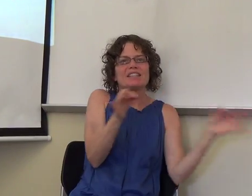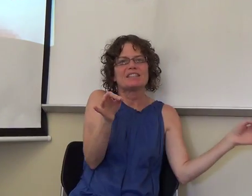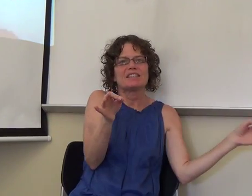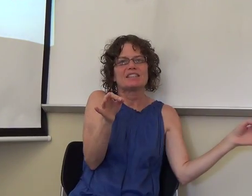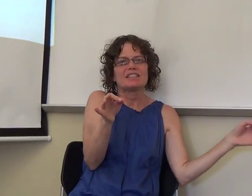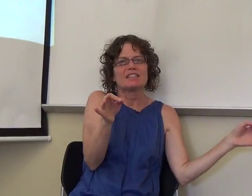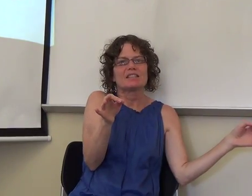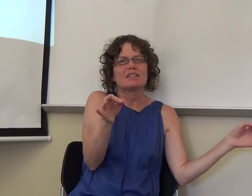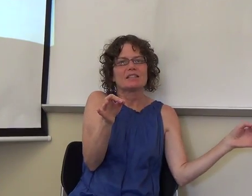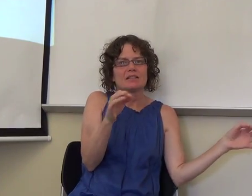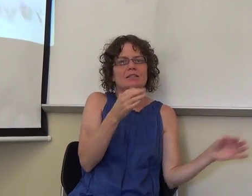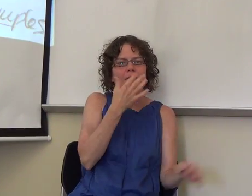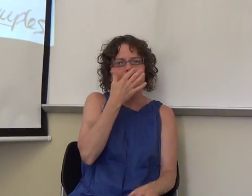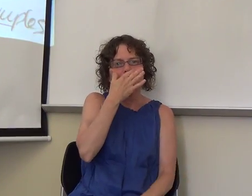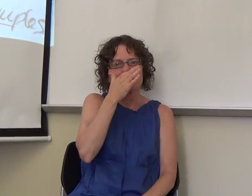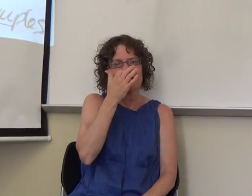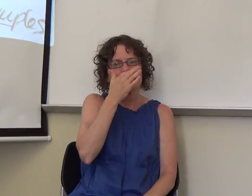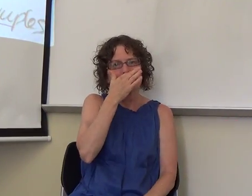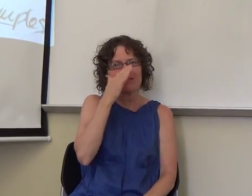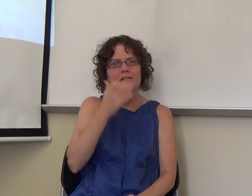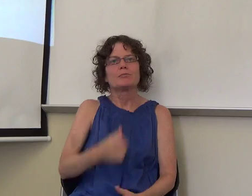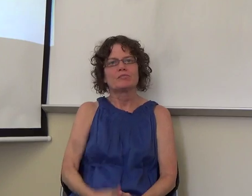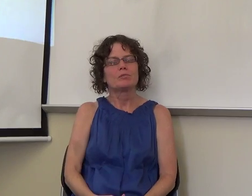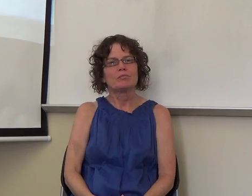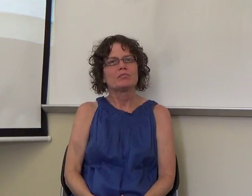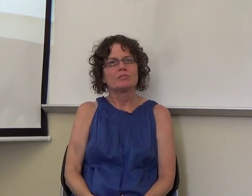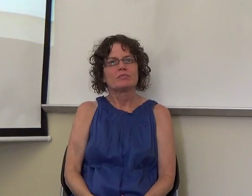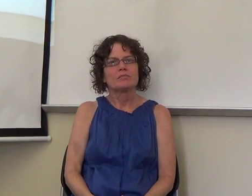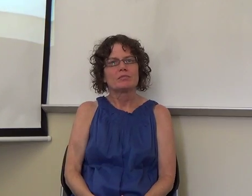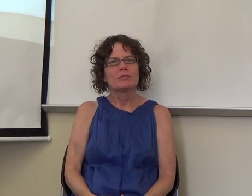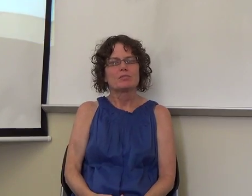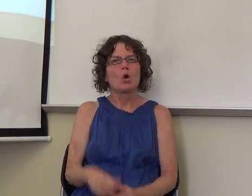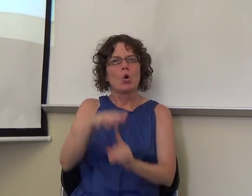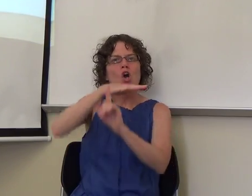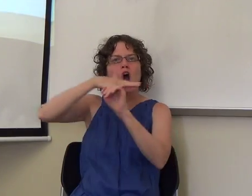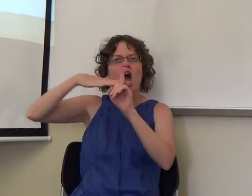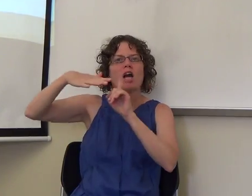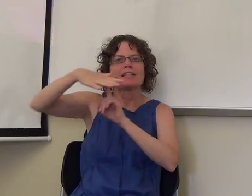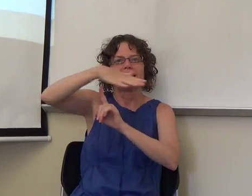smoke detectors, burglar alarm sensors. So this is just that.